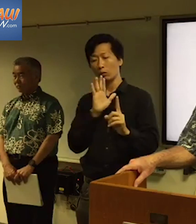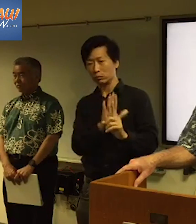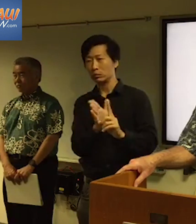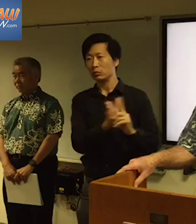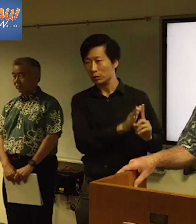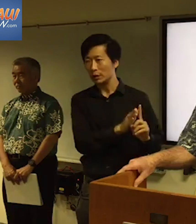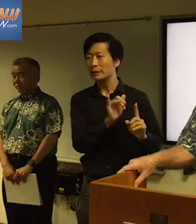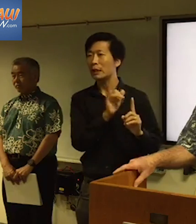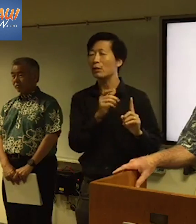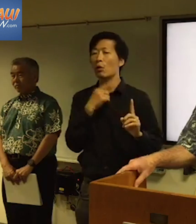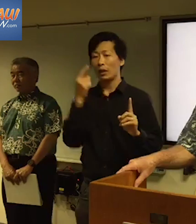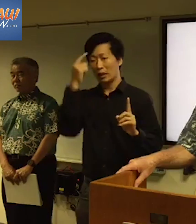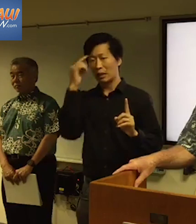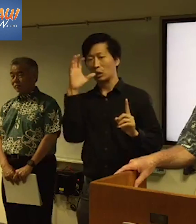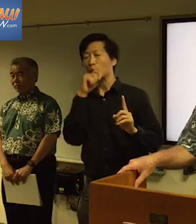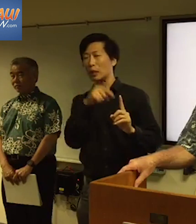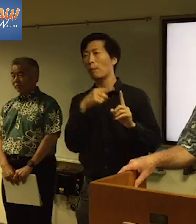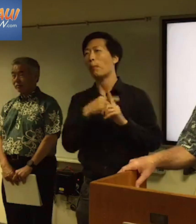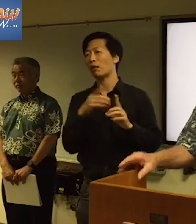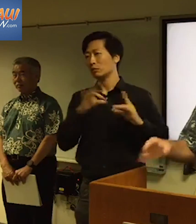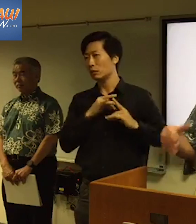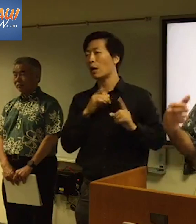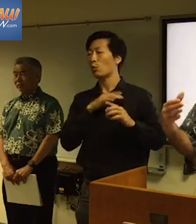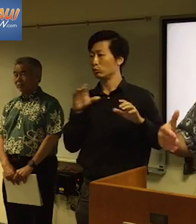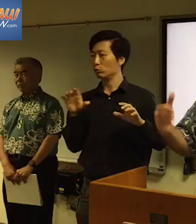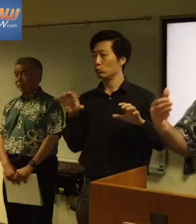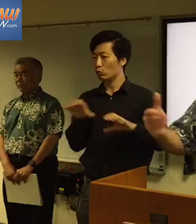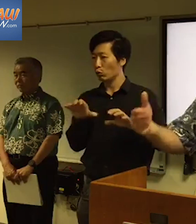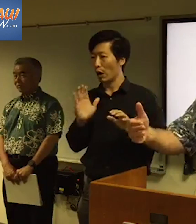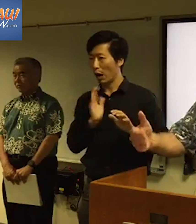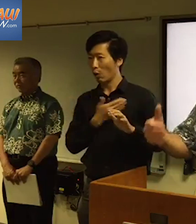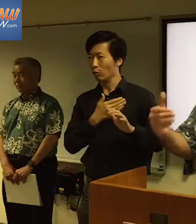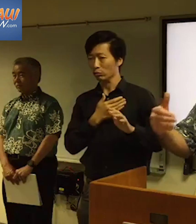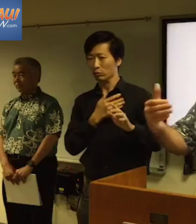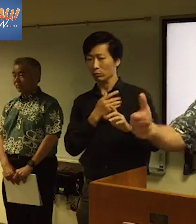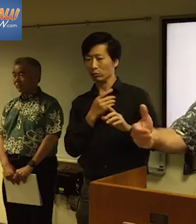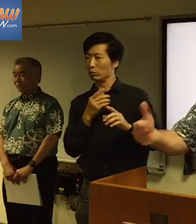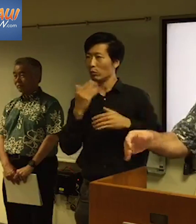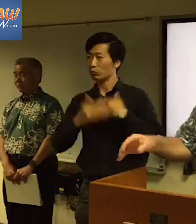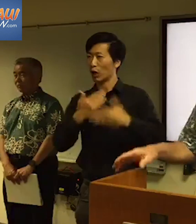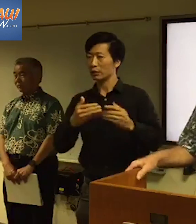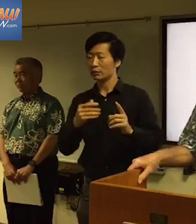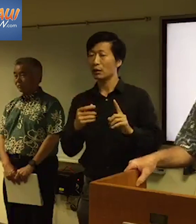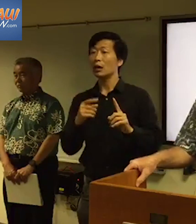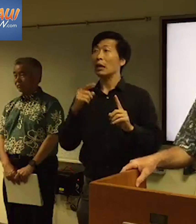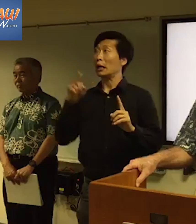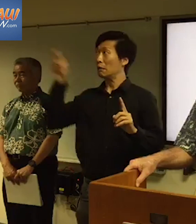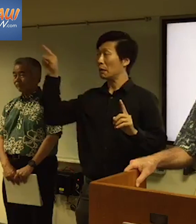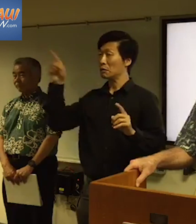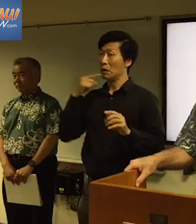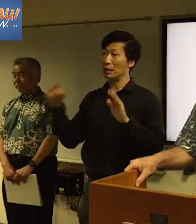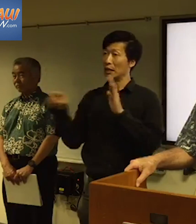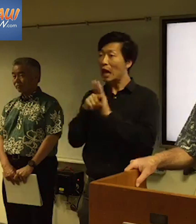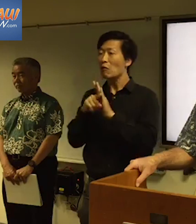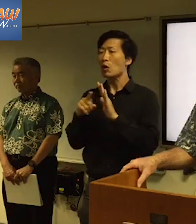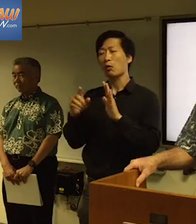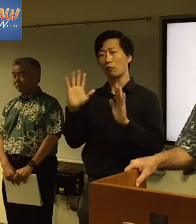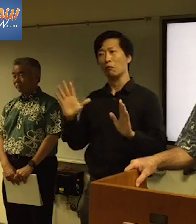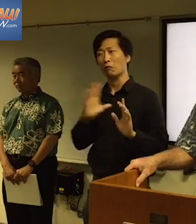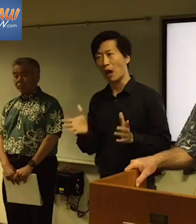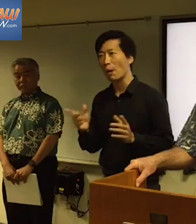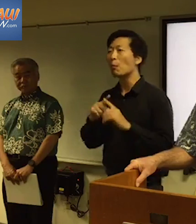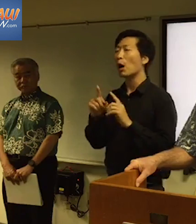immediately. We've had excellent compliance with virtually everyone who has been in this situation.